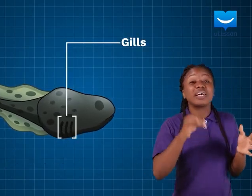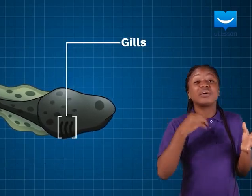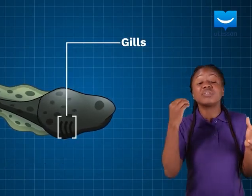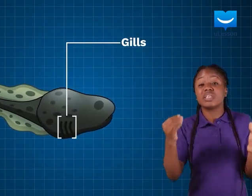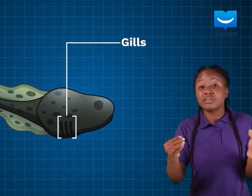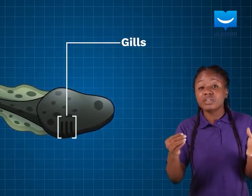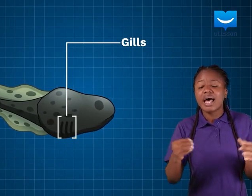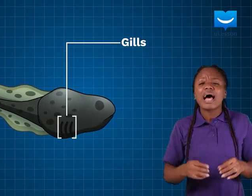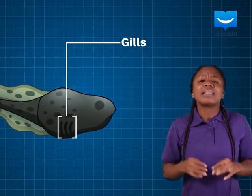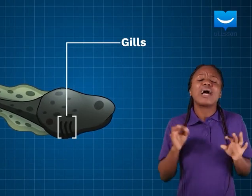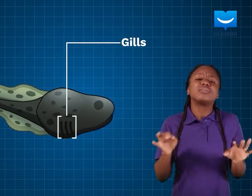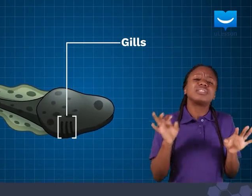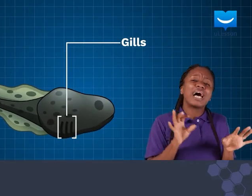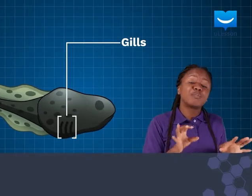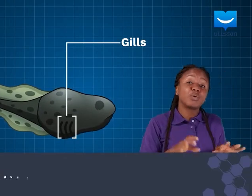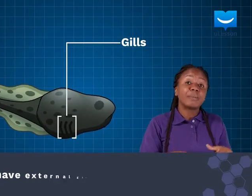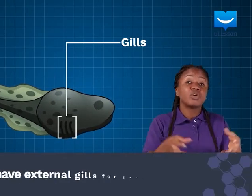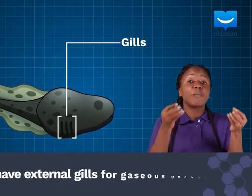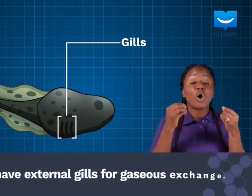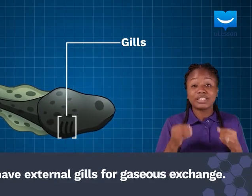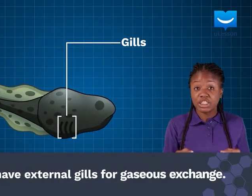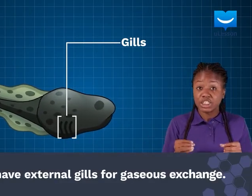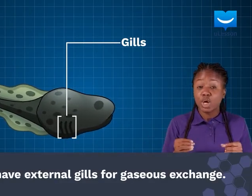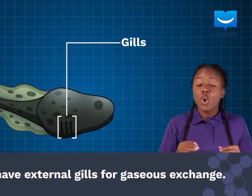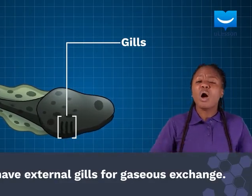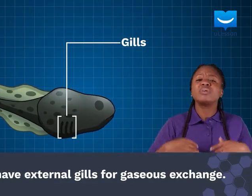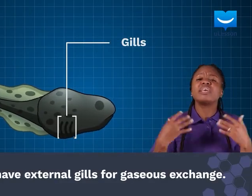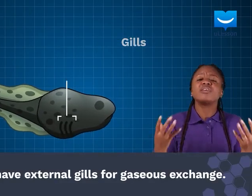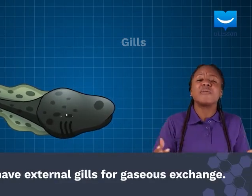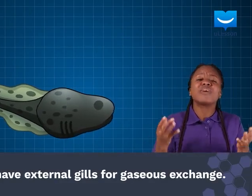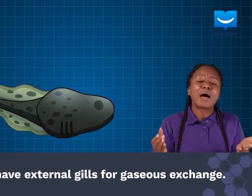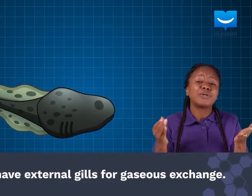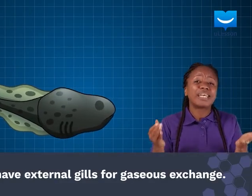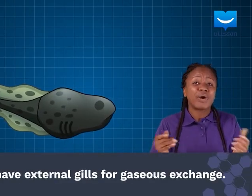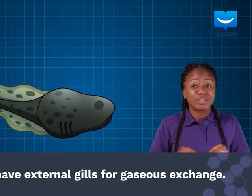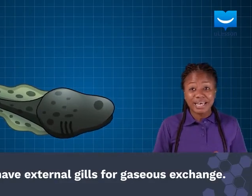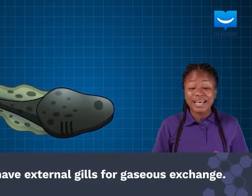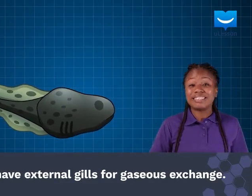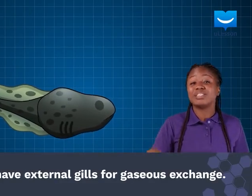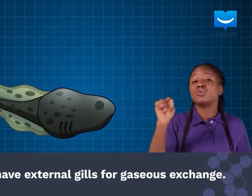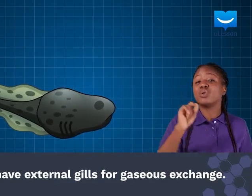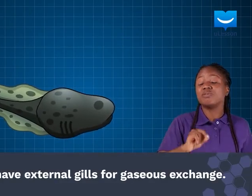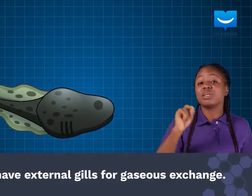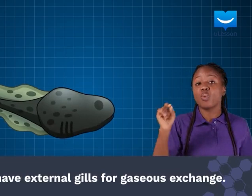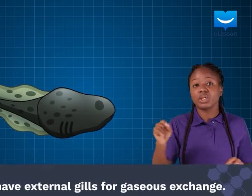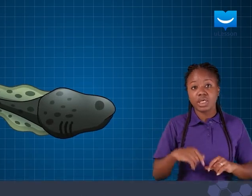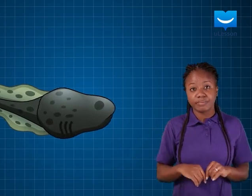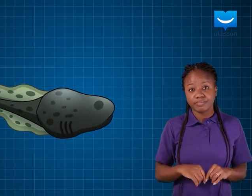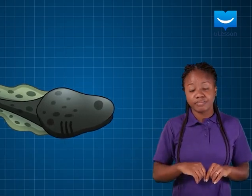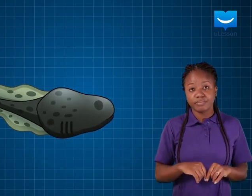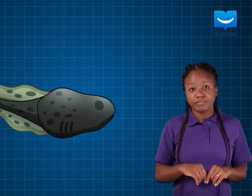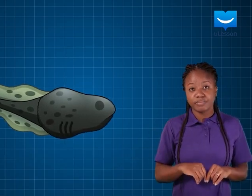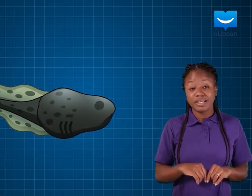of external gills allow the tadpole absorb oxygen while giving off carbon dioxide as it swims in